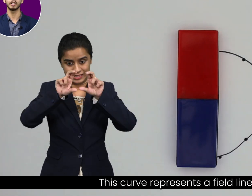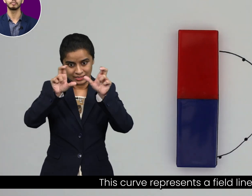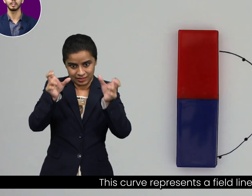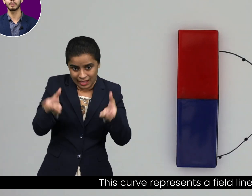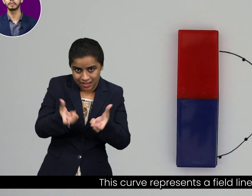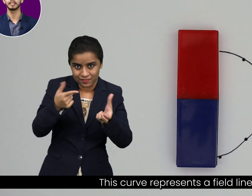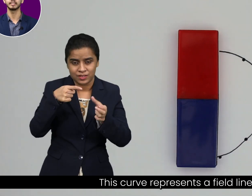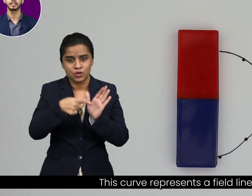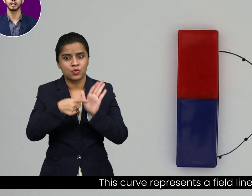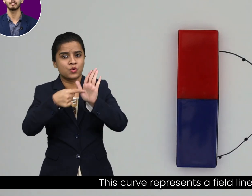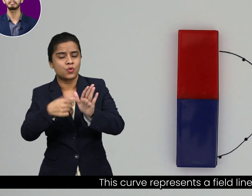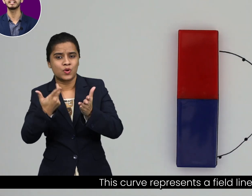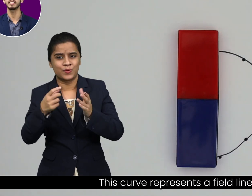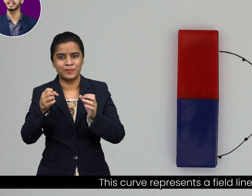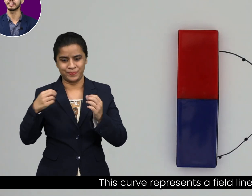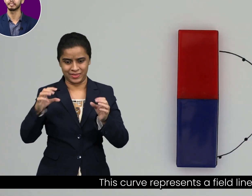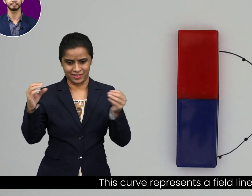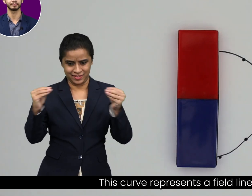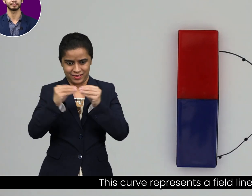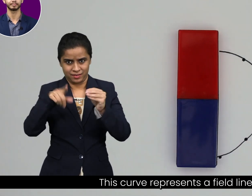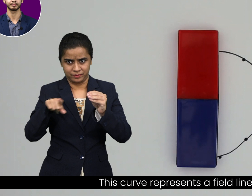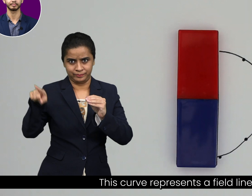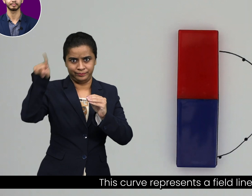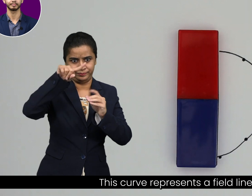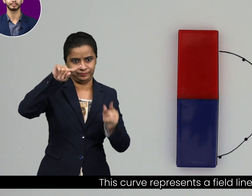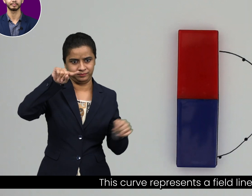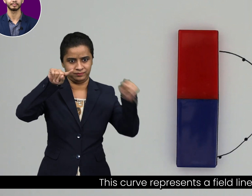This curve represents a field line.